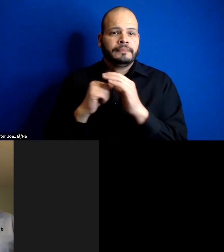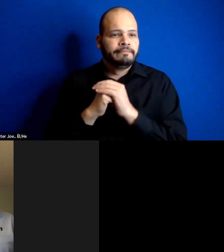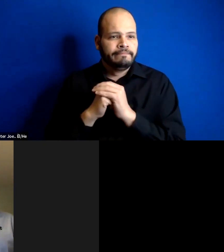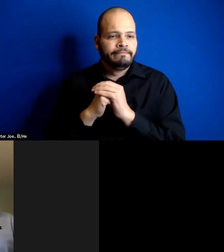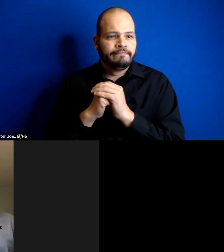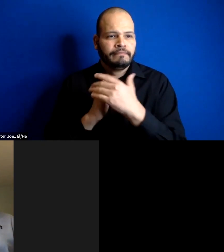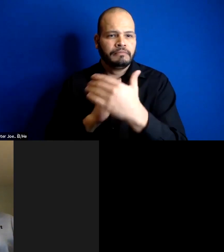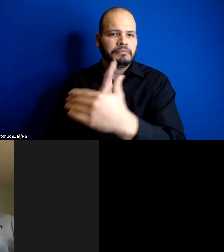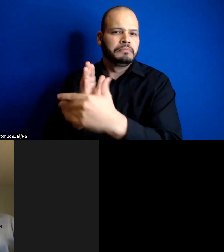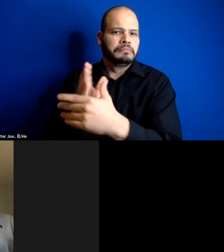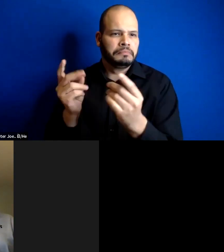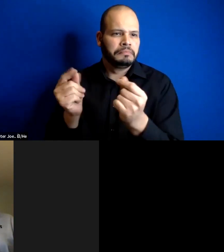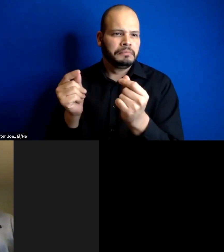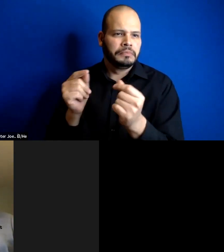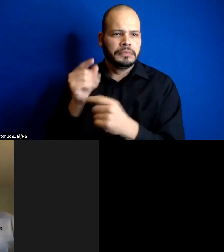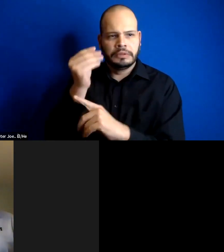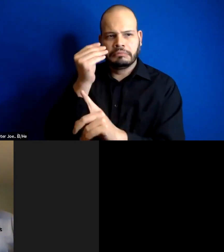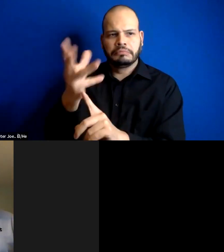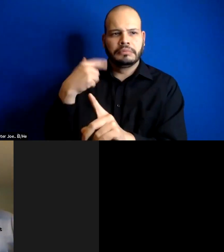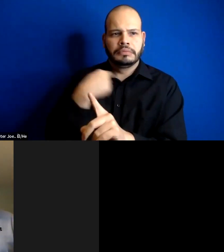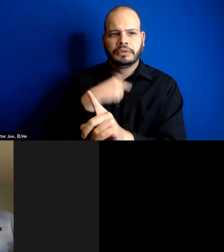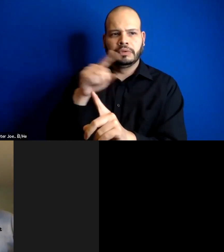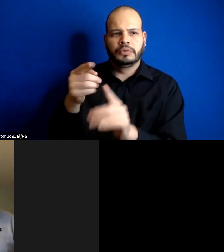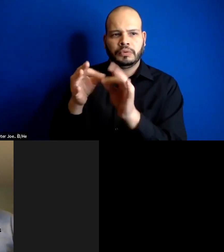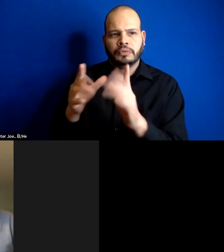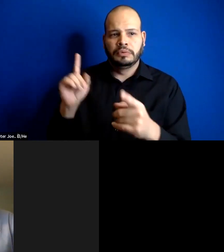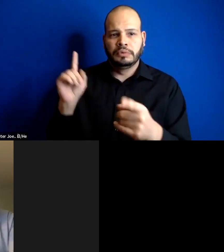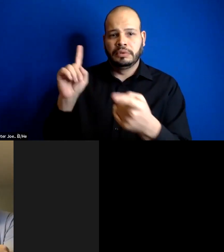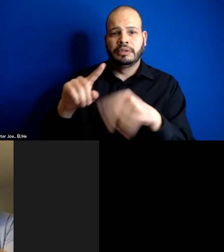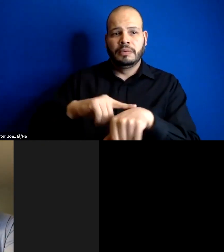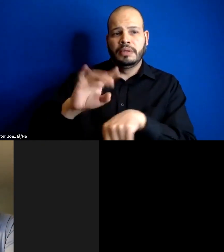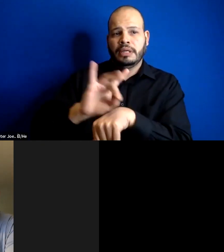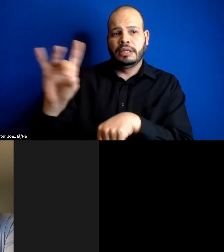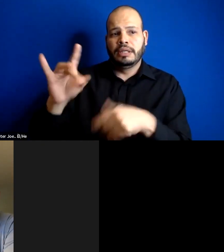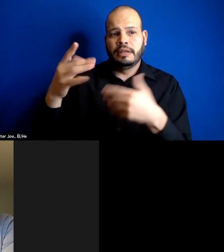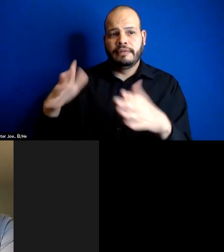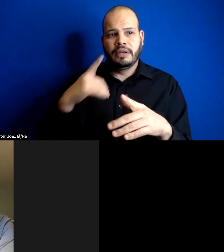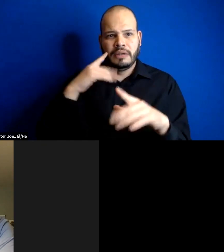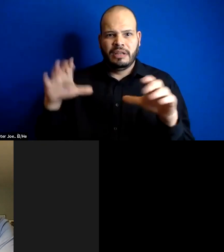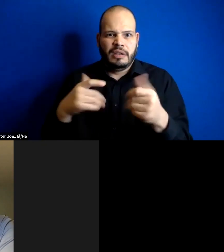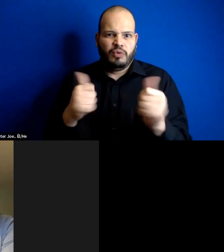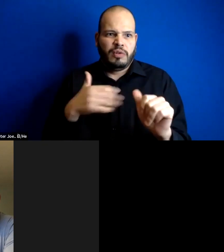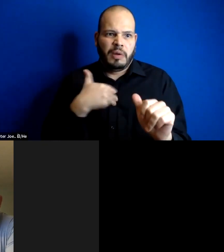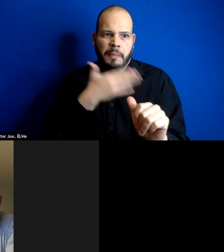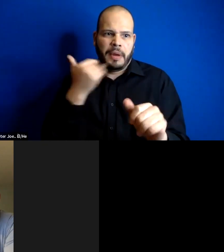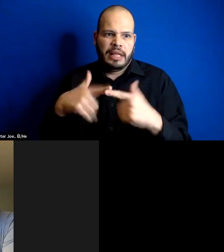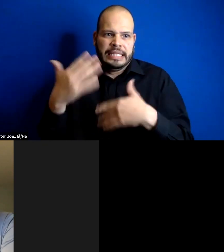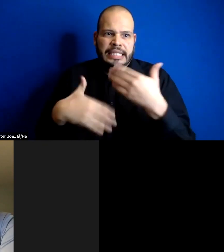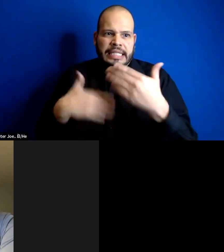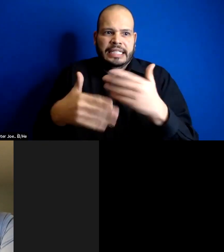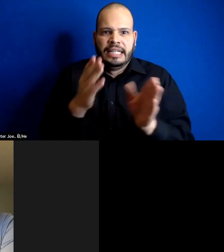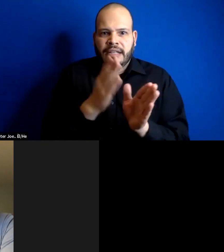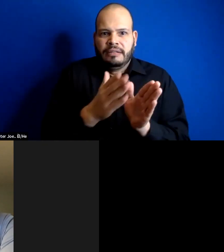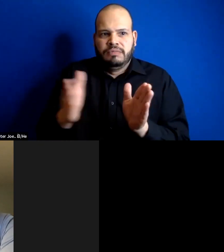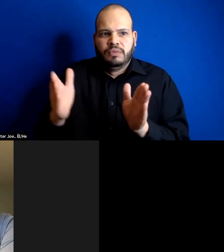that, of course, we only have the interpreters until 8. So I'm doing my best to keep us mindful of the time. And I appreciate